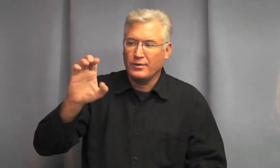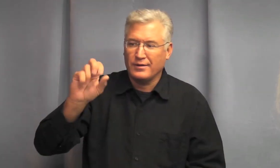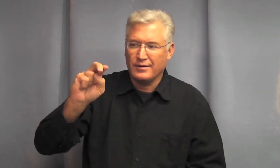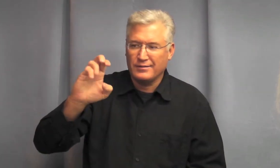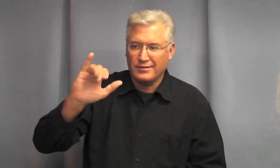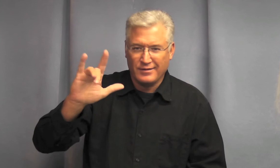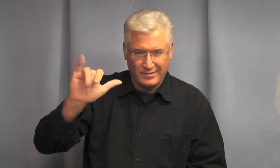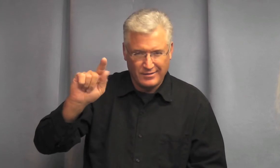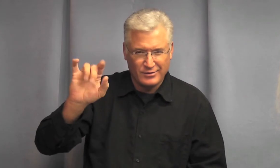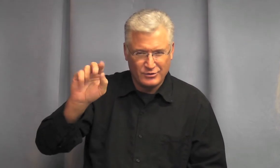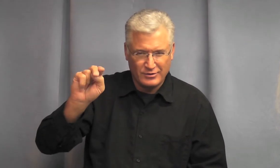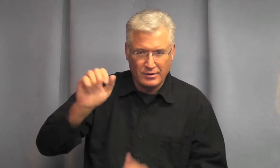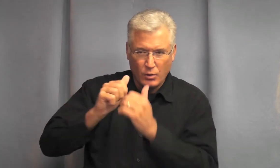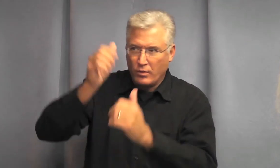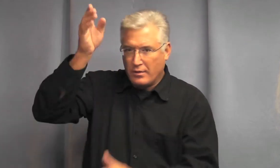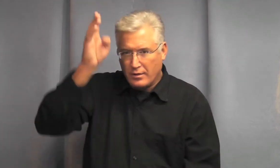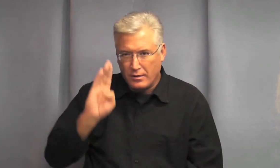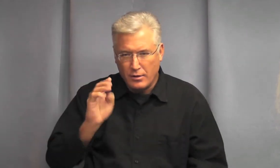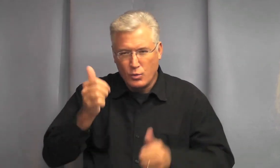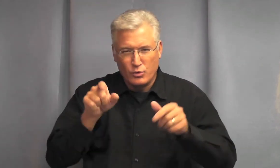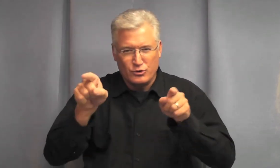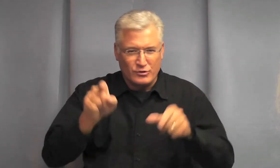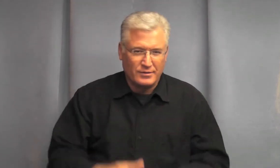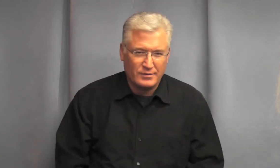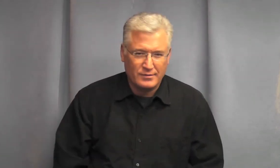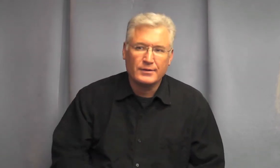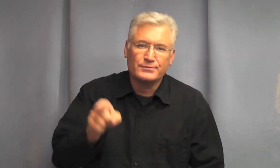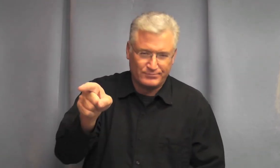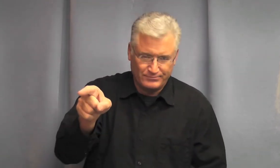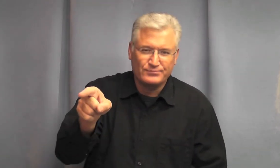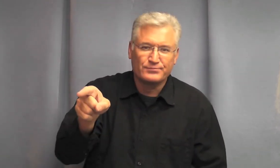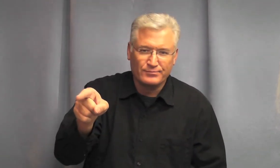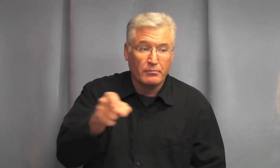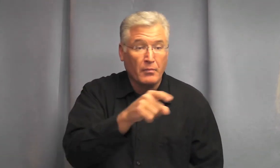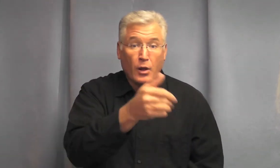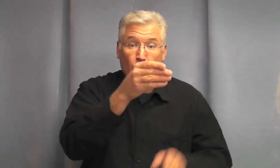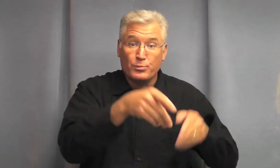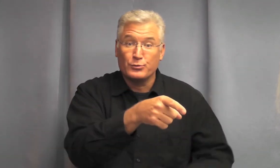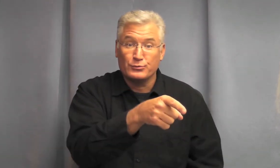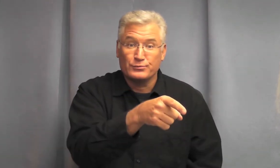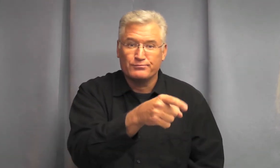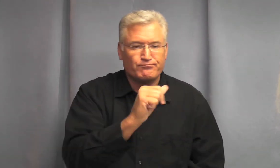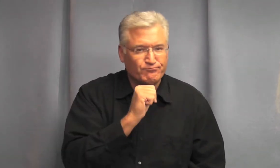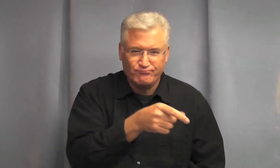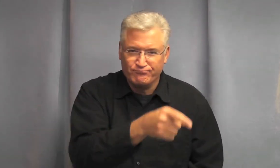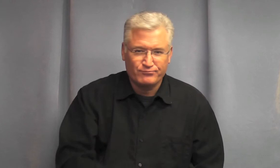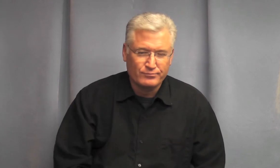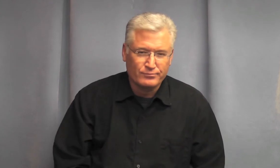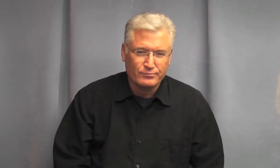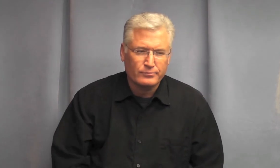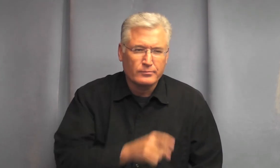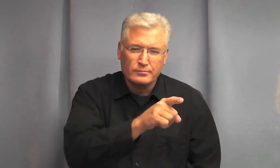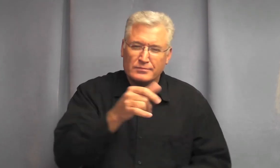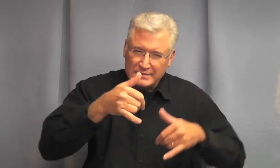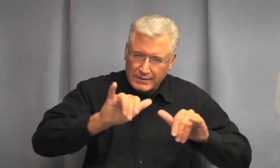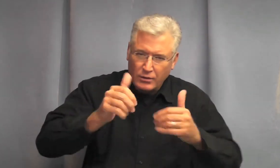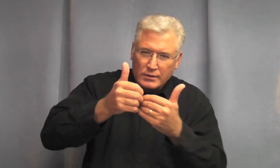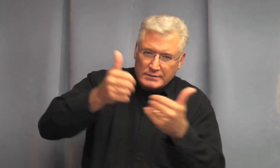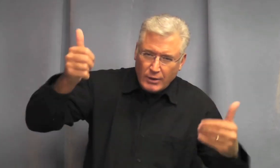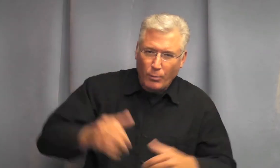think has been reconciled to God? The second person. The other person, he's likely